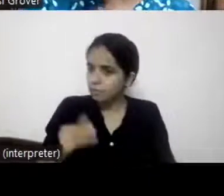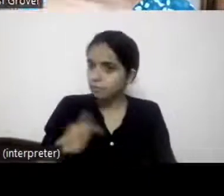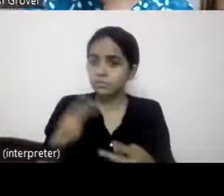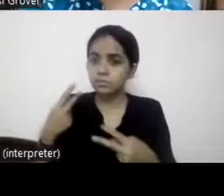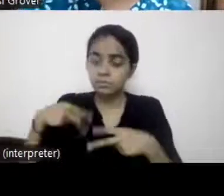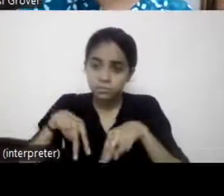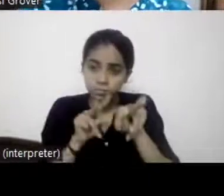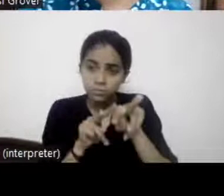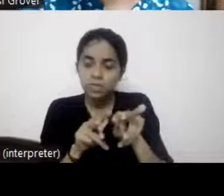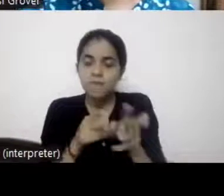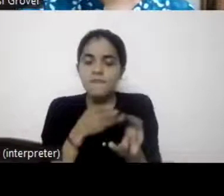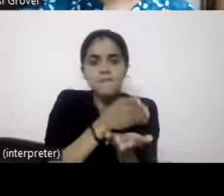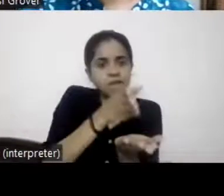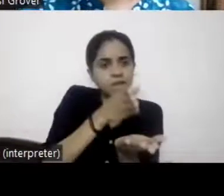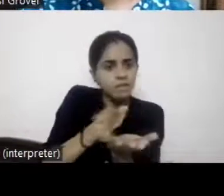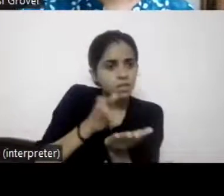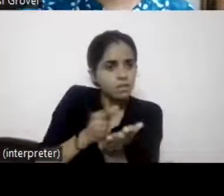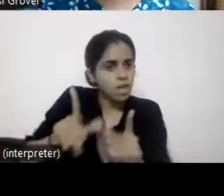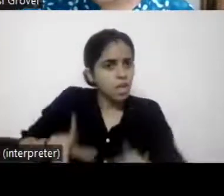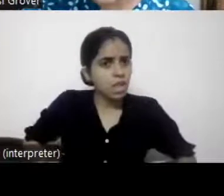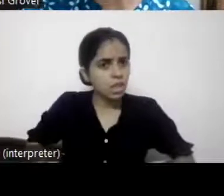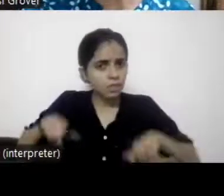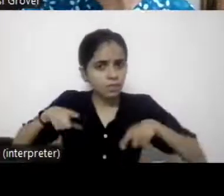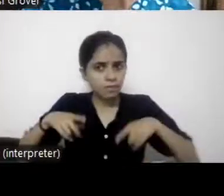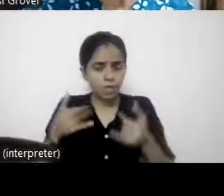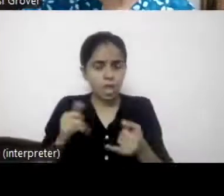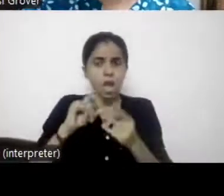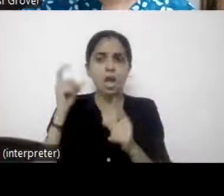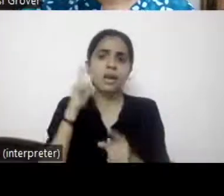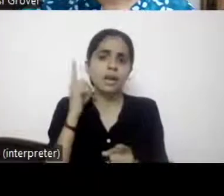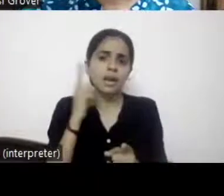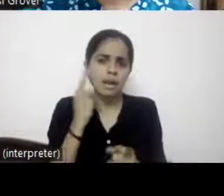these different ways of living, we look at